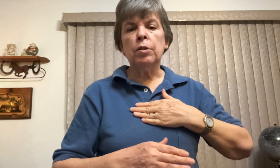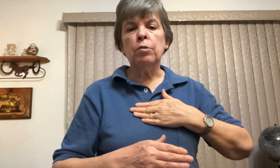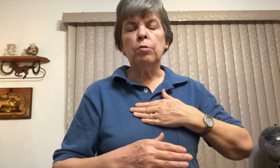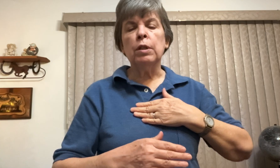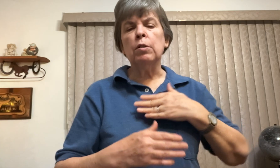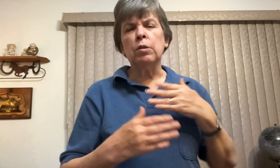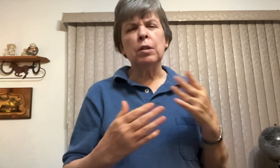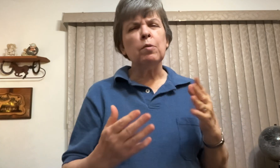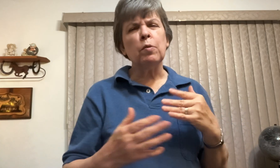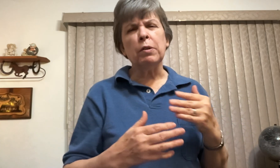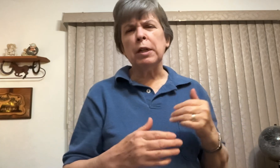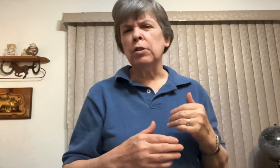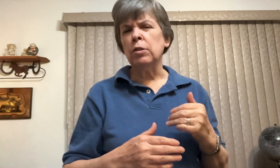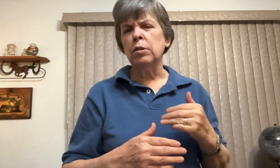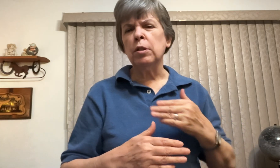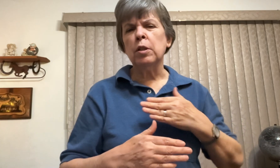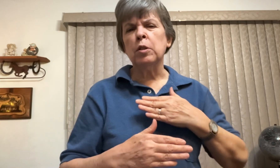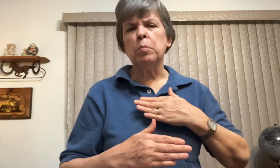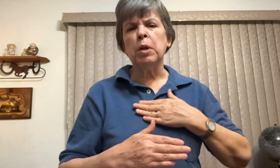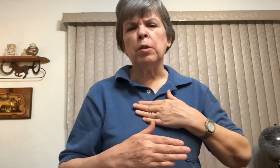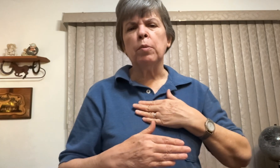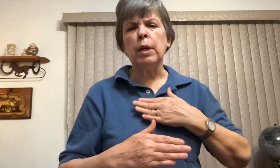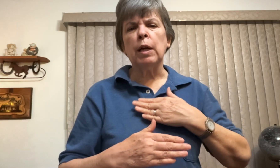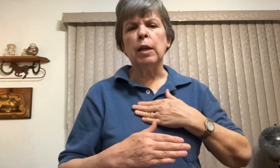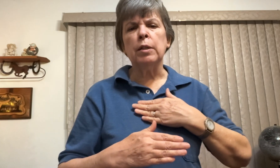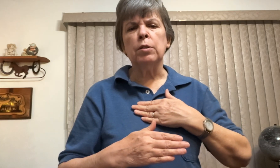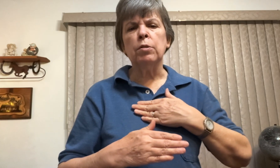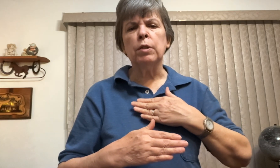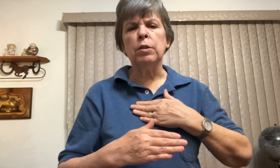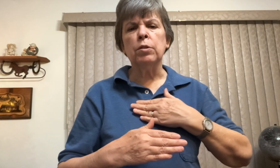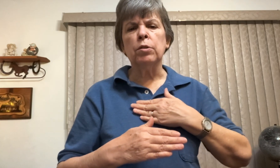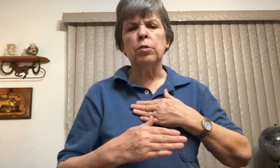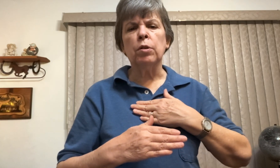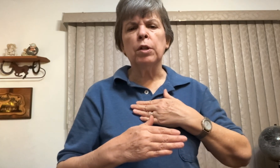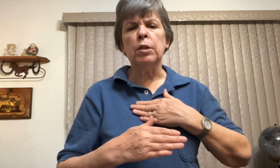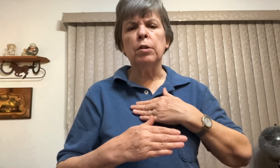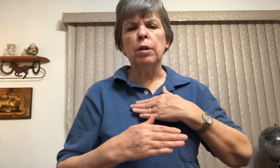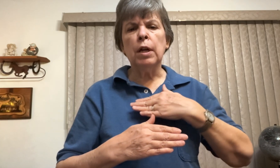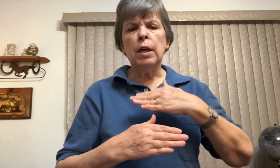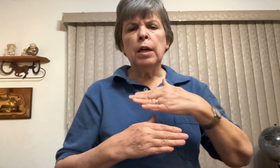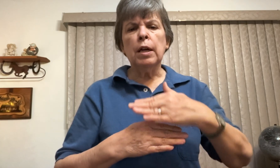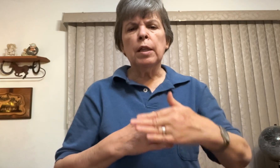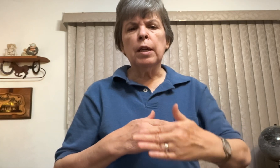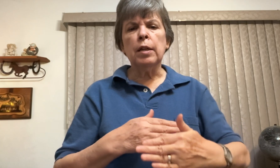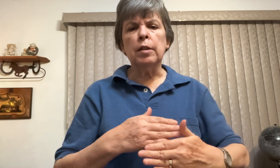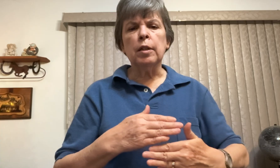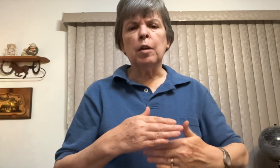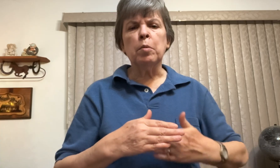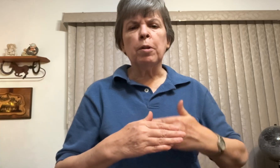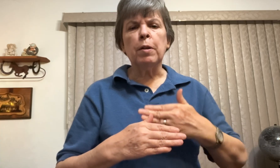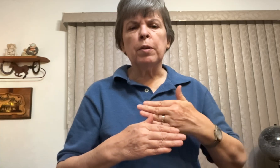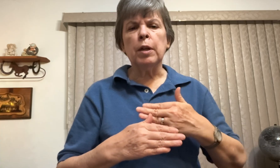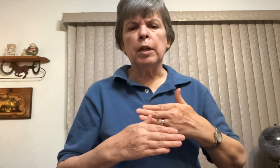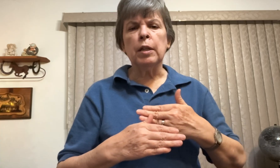So, and there are several variations to this, but the way I like to do it is to start here and then come around the hand like